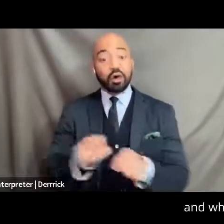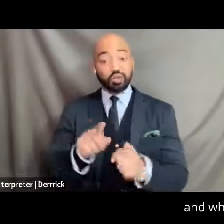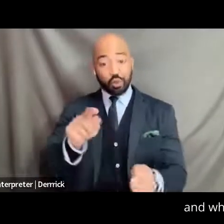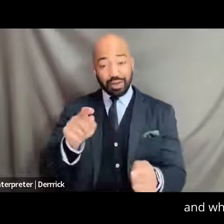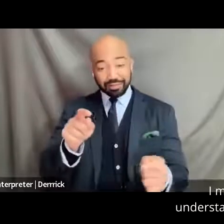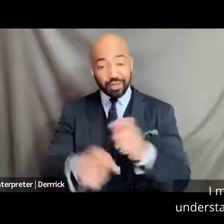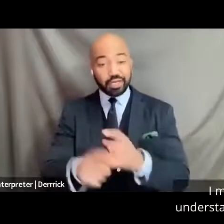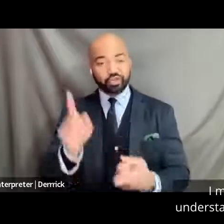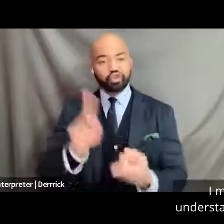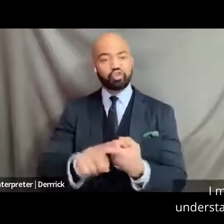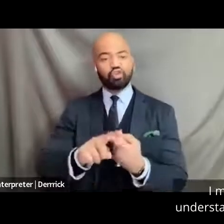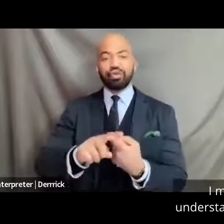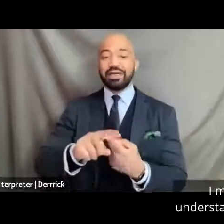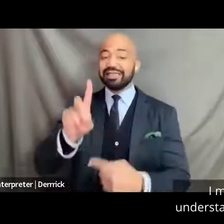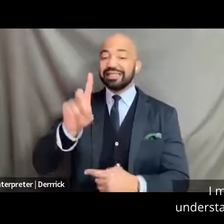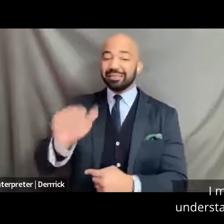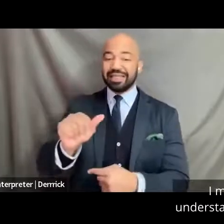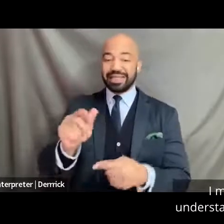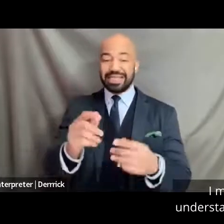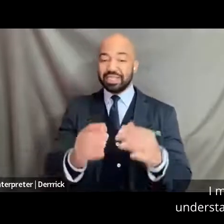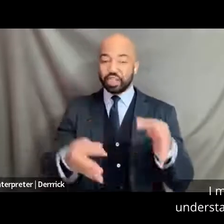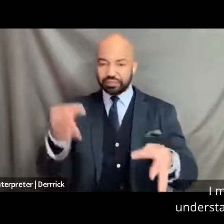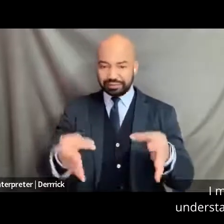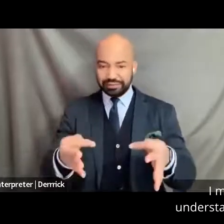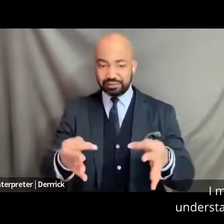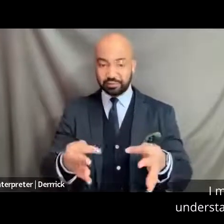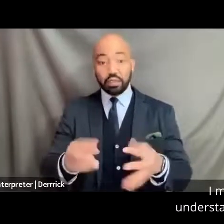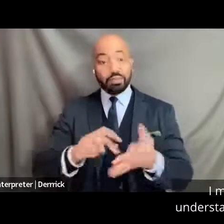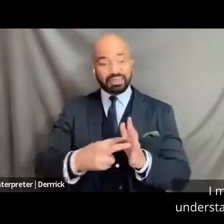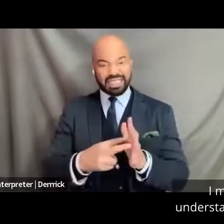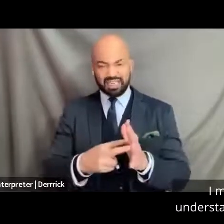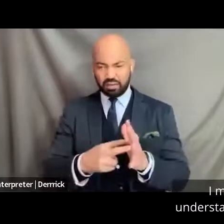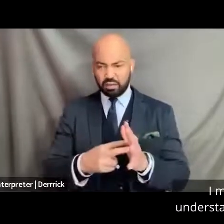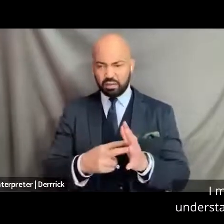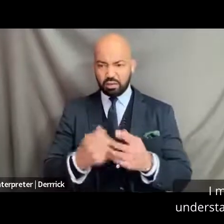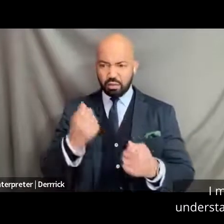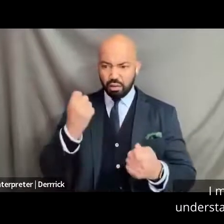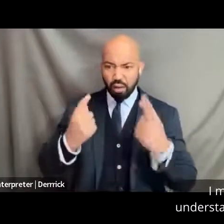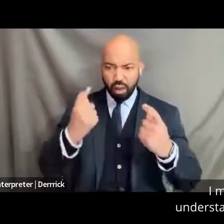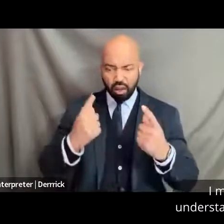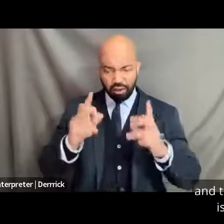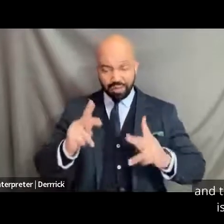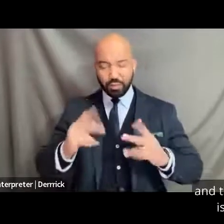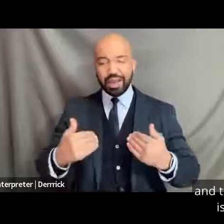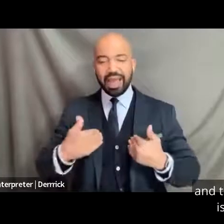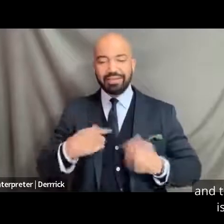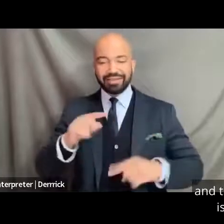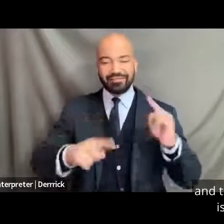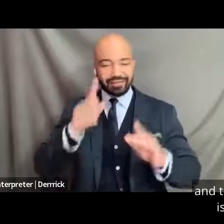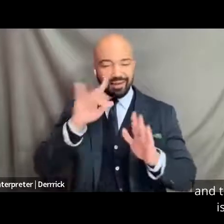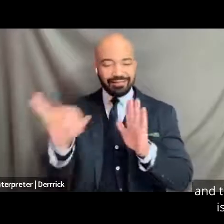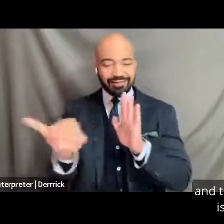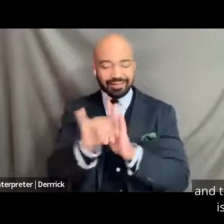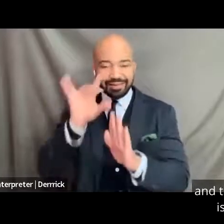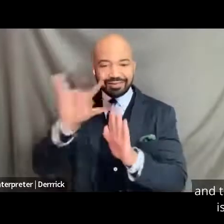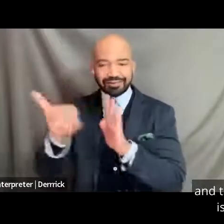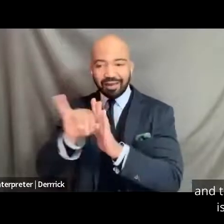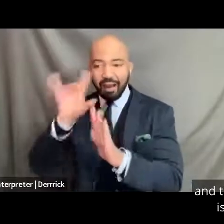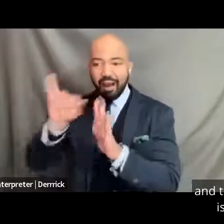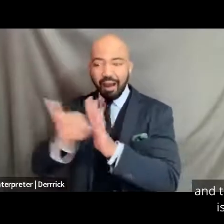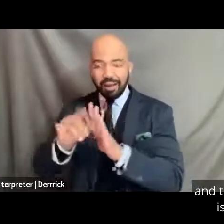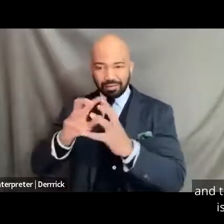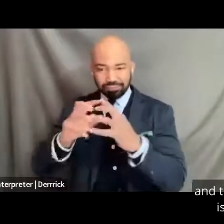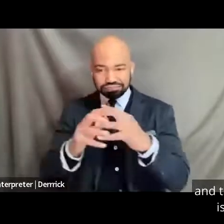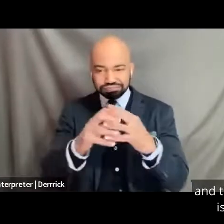justice i mean the intersecting understanding of various identities and the fact that our